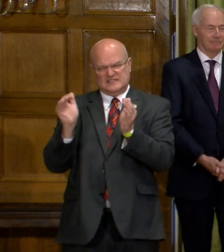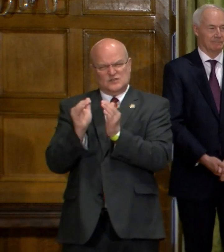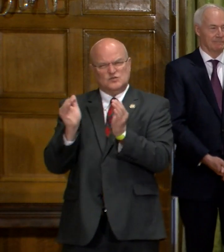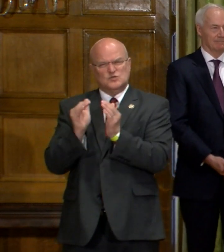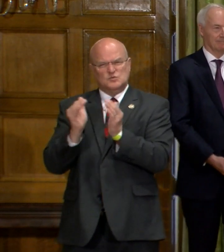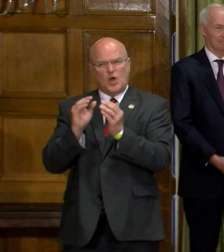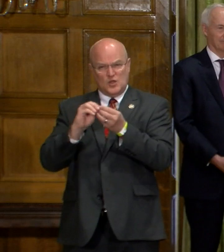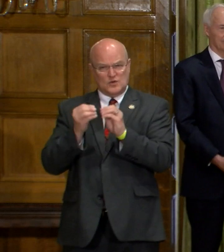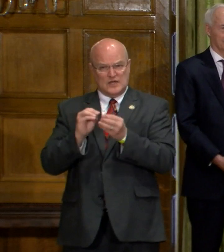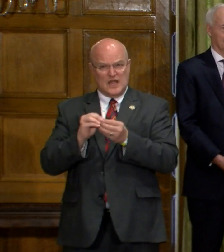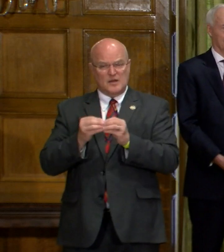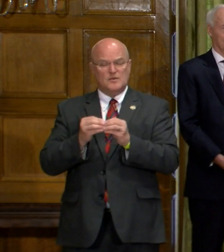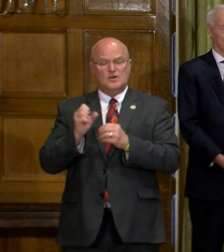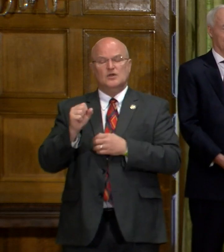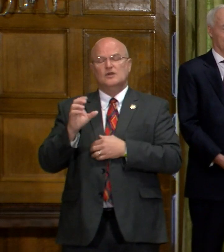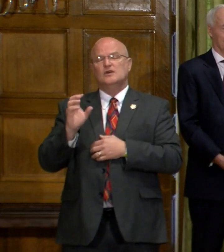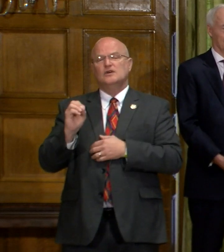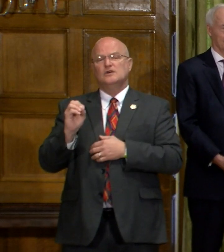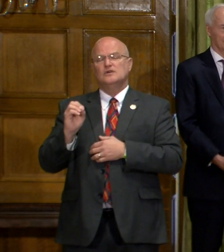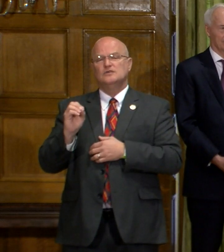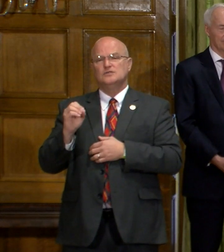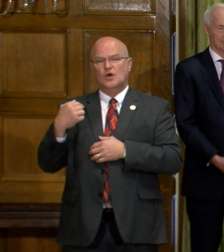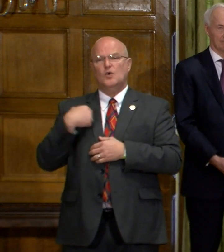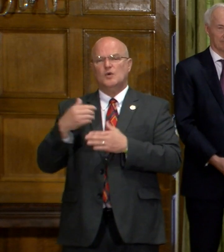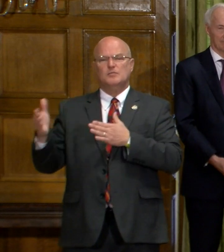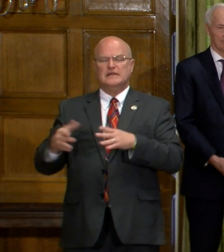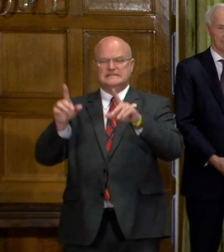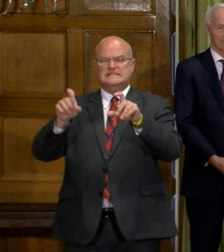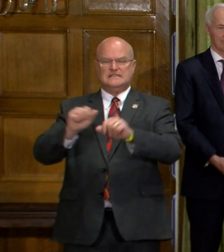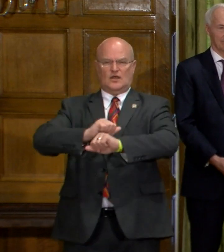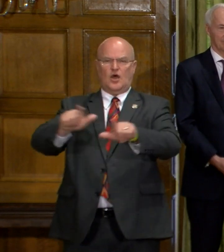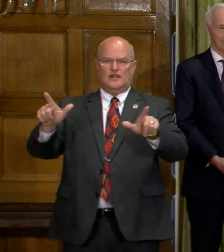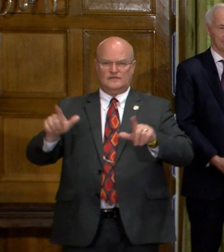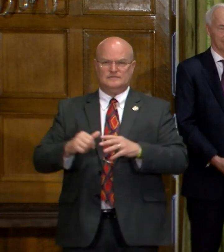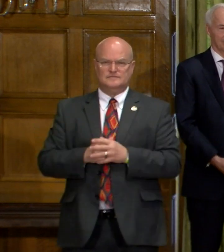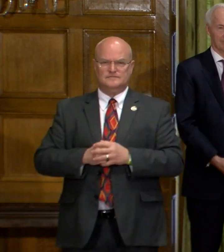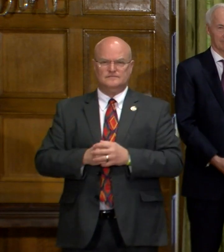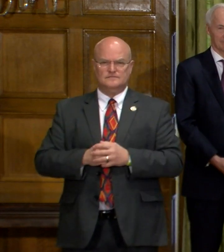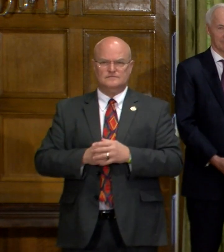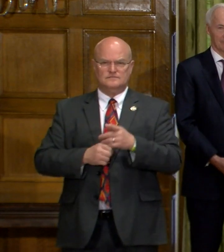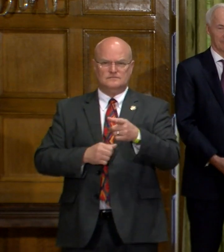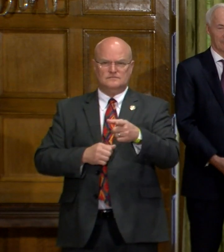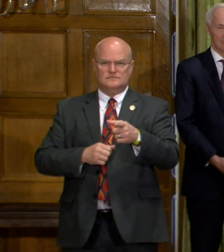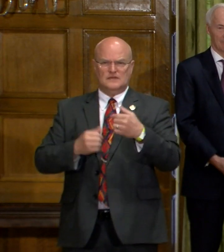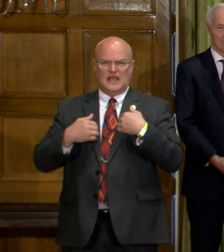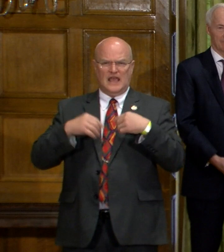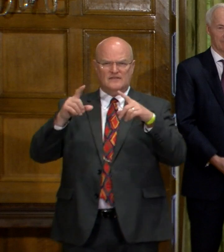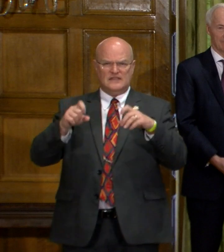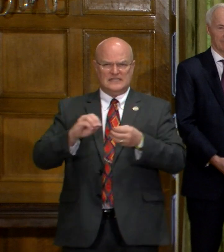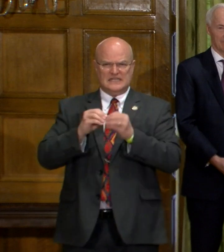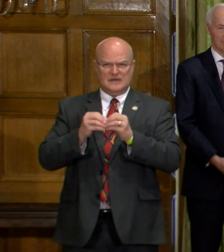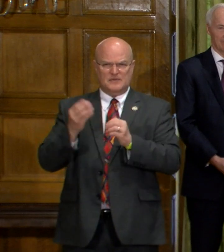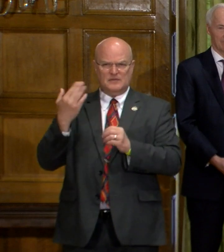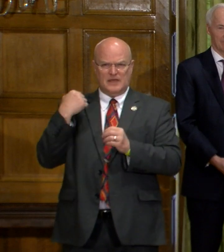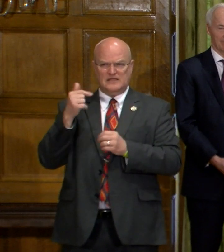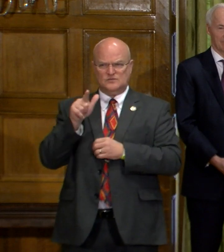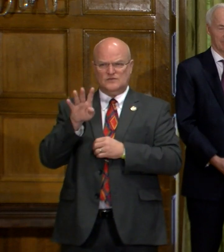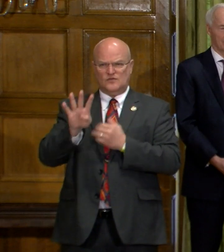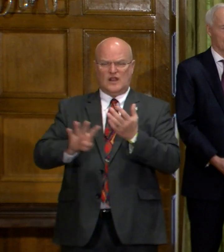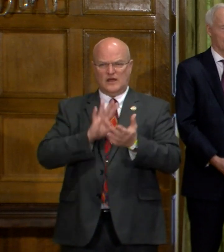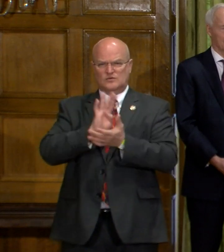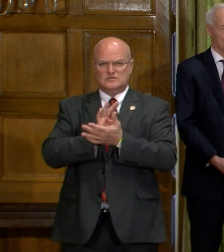smaller number, and so we're planning on testing all of them. Do you happen to have testing numbers from the past 24